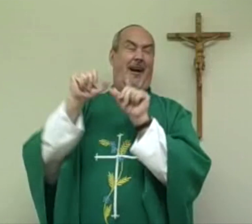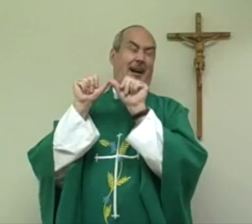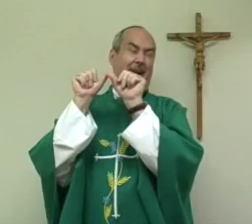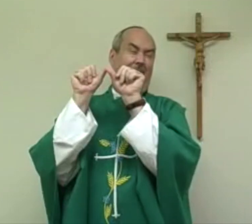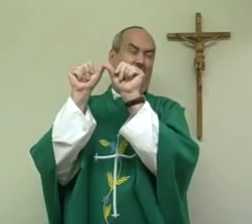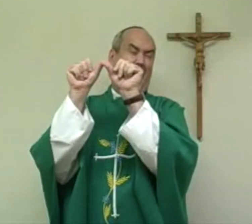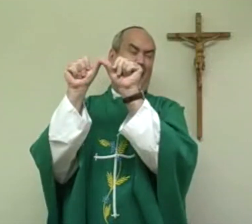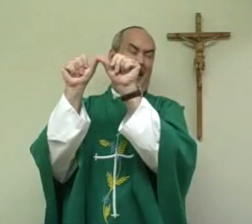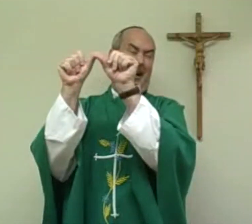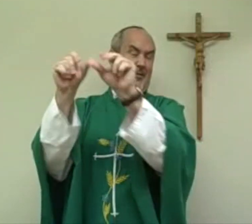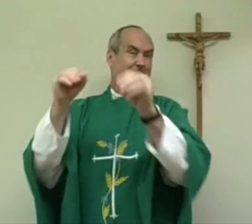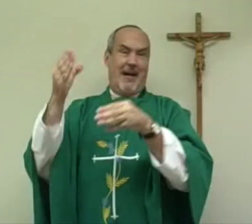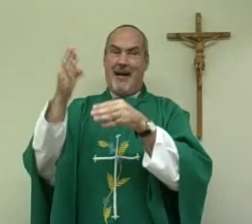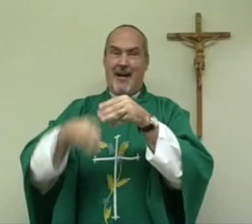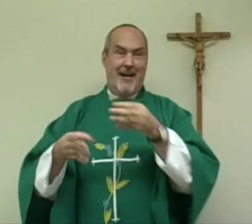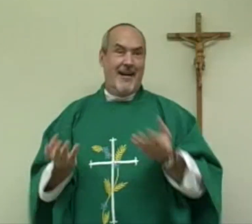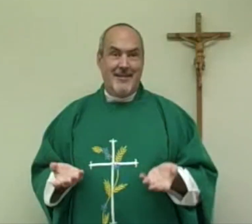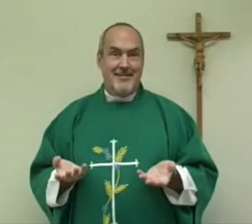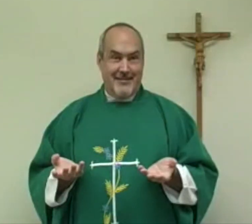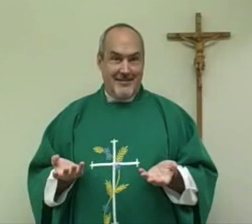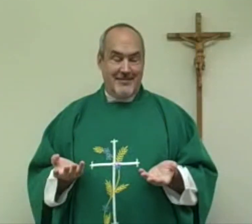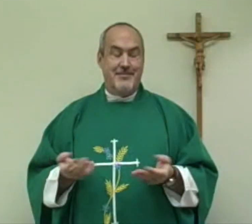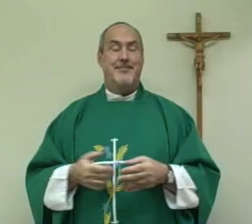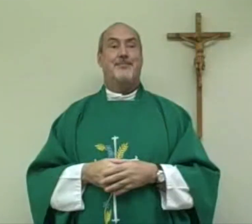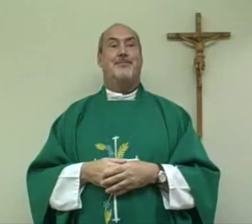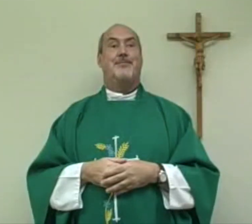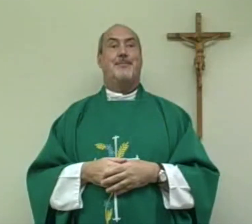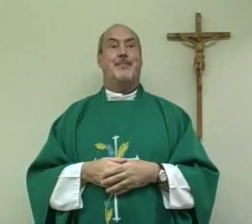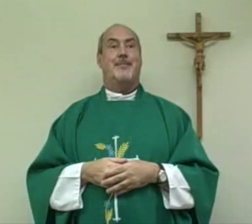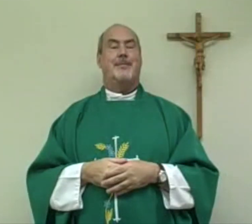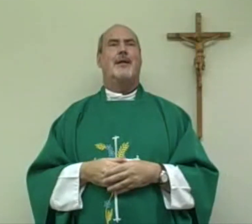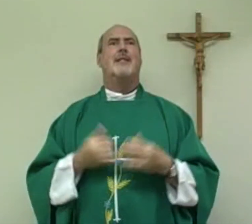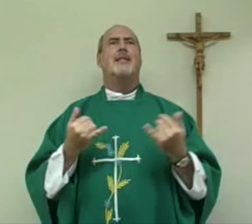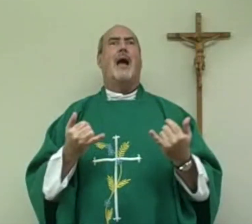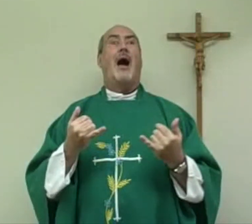here compared to life eternal in heaven is but a blink of an eye.